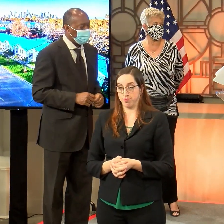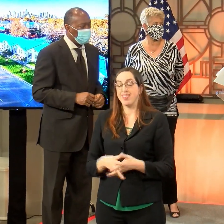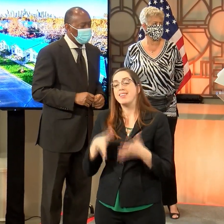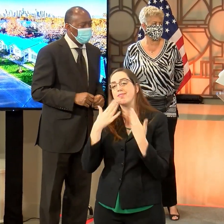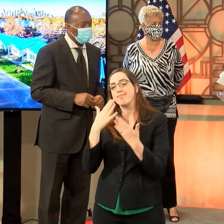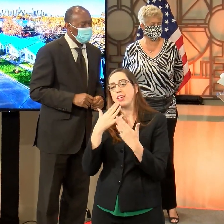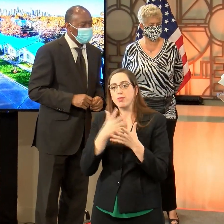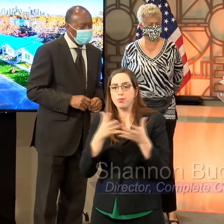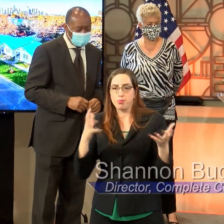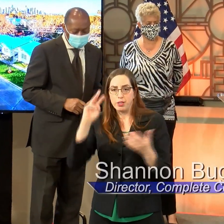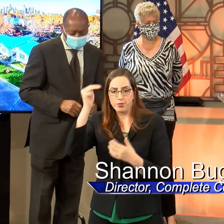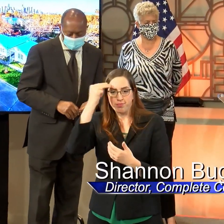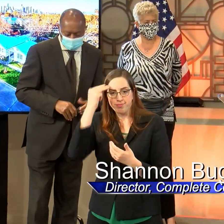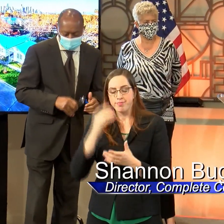Thank you so much, Mayor.